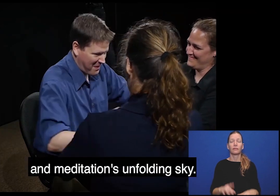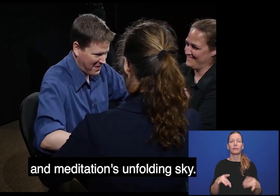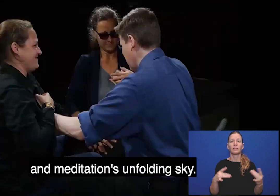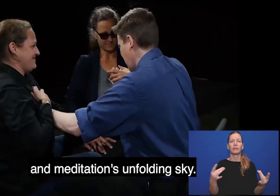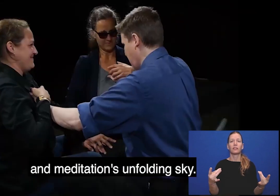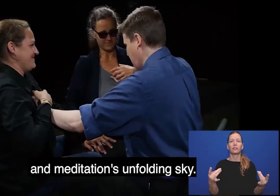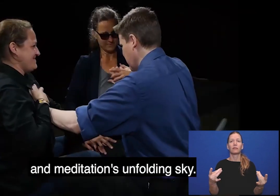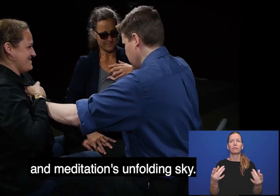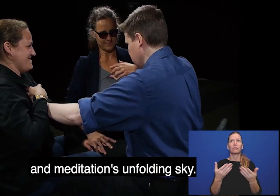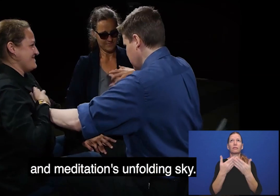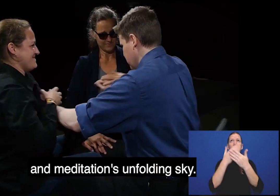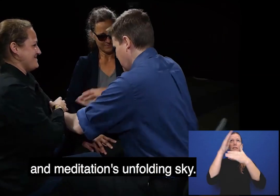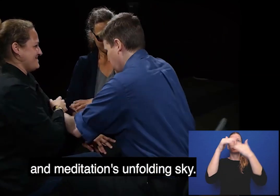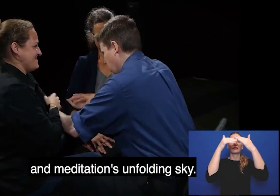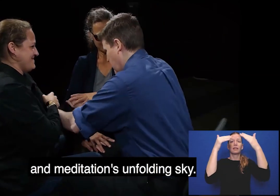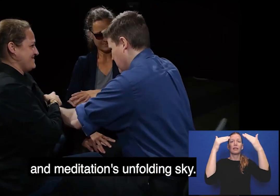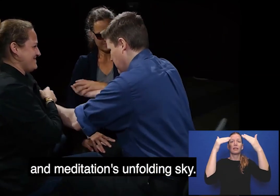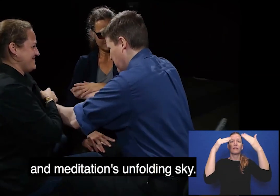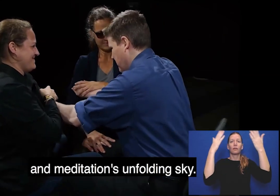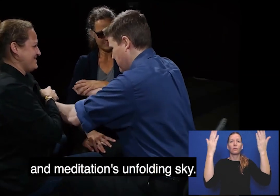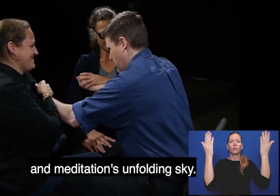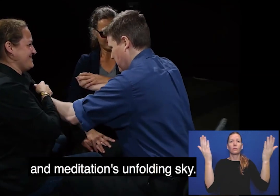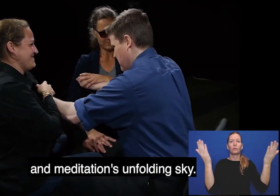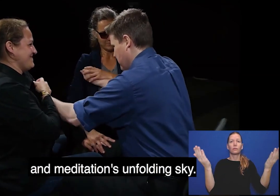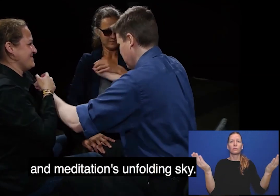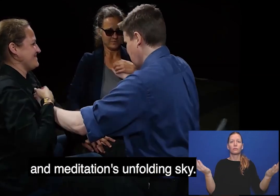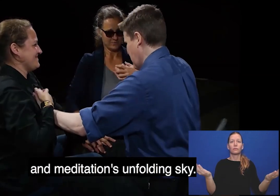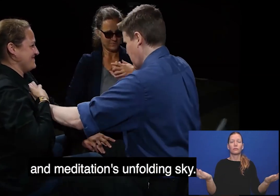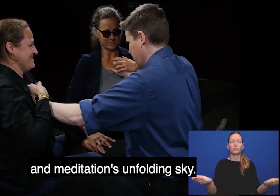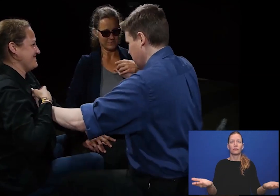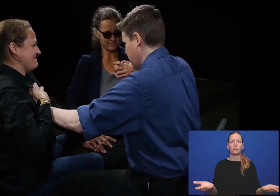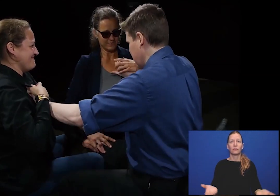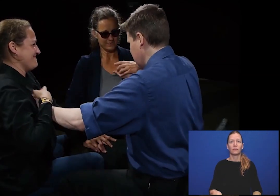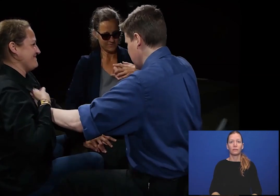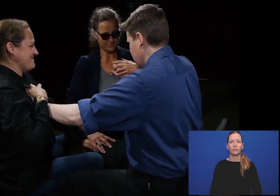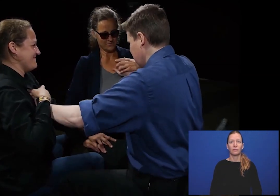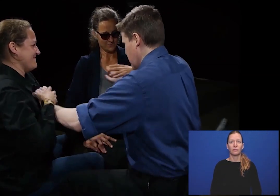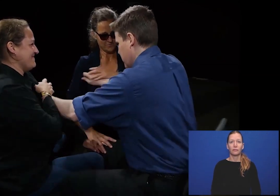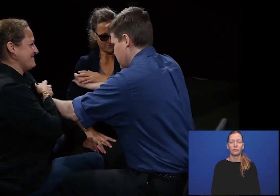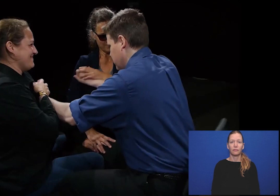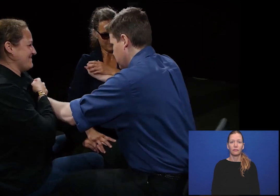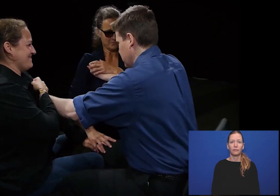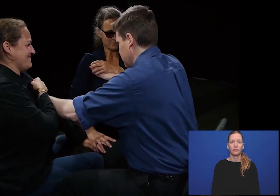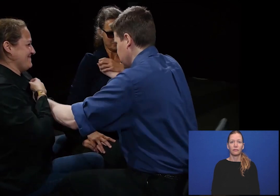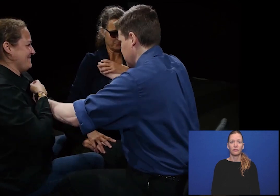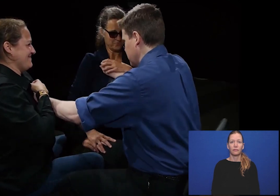And meditations. Unfolding sky.